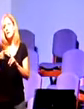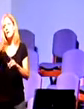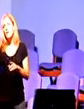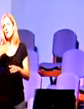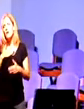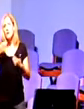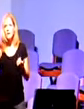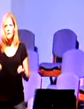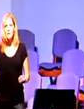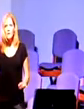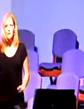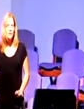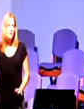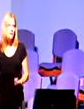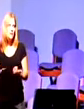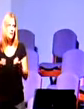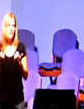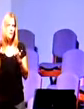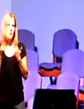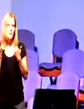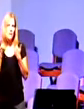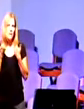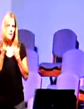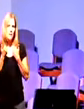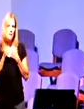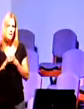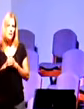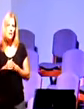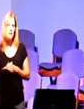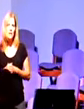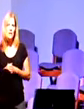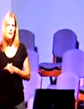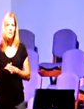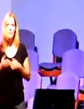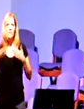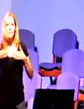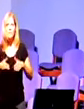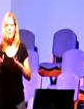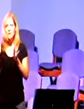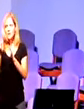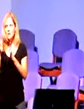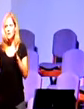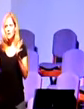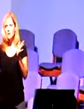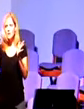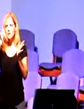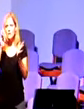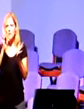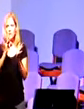blessing out of my life. May